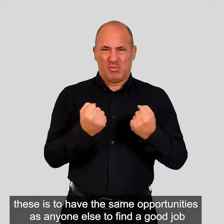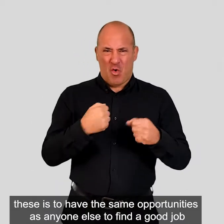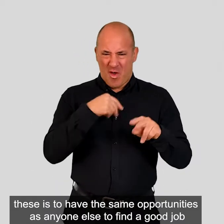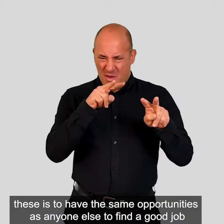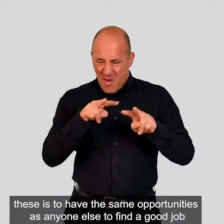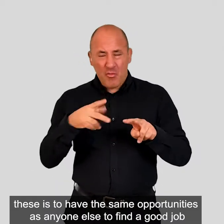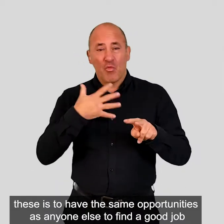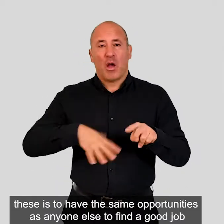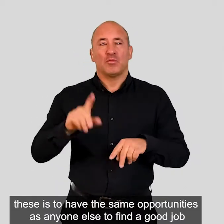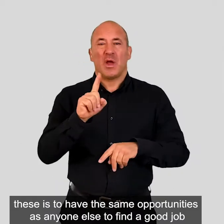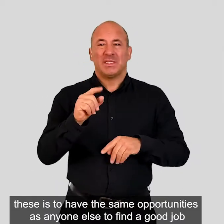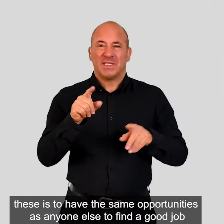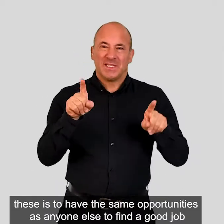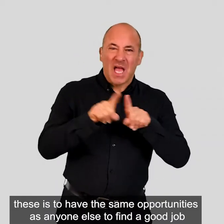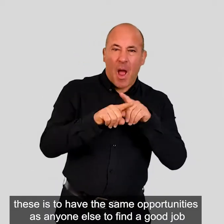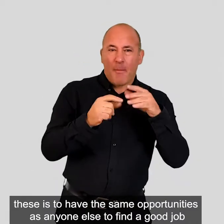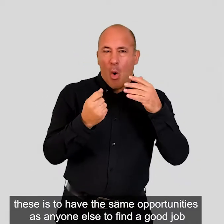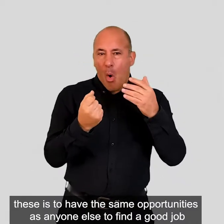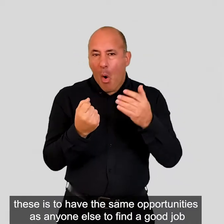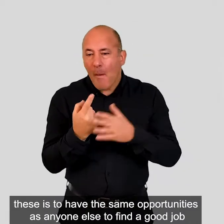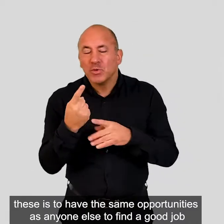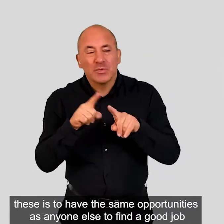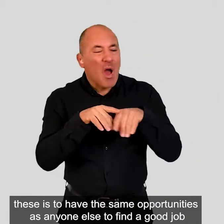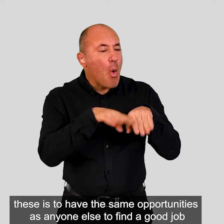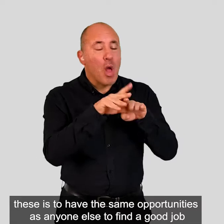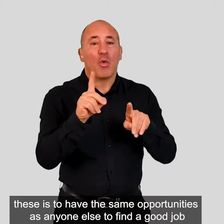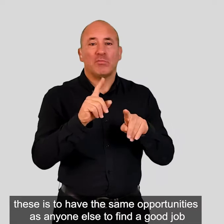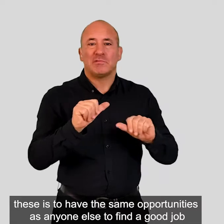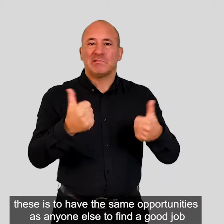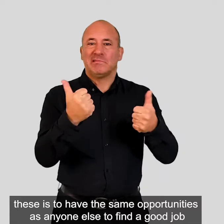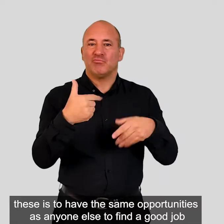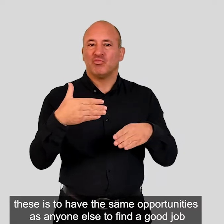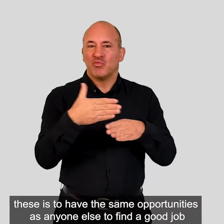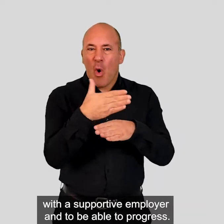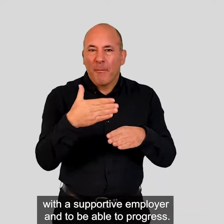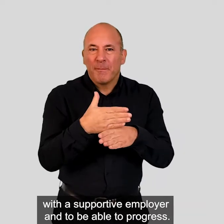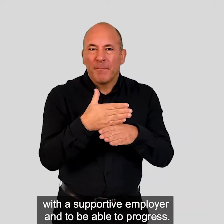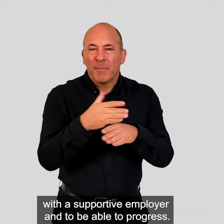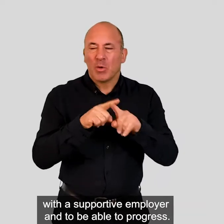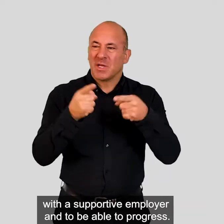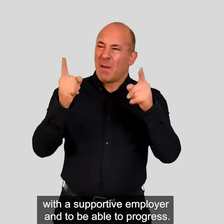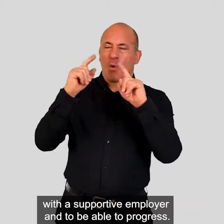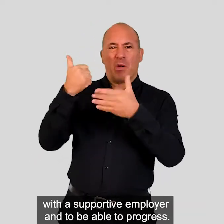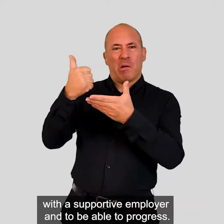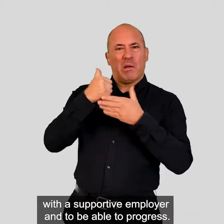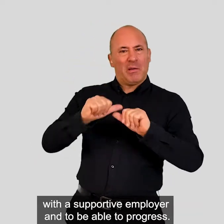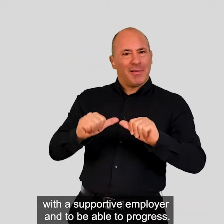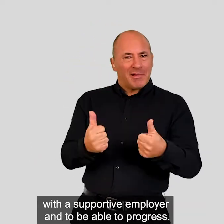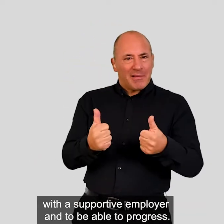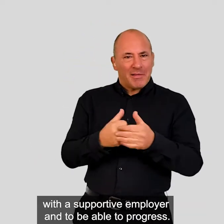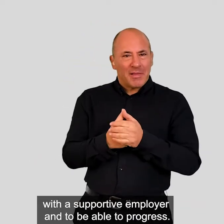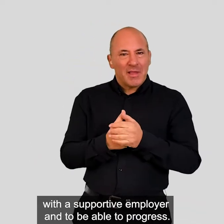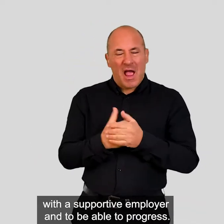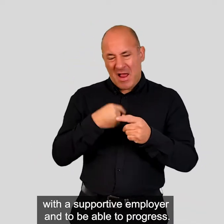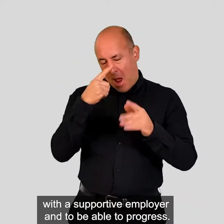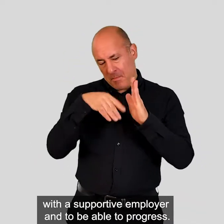these is to have the same opportunities as anyone else, to find a good job with a supportive employer and to be able to